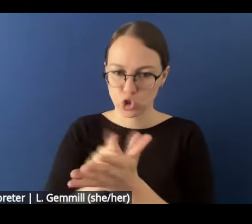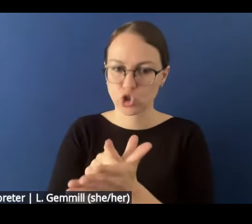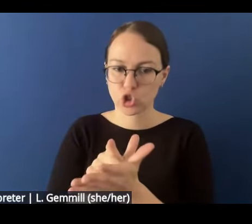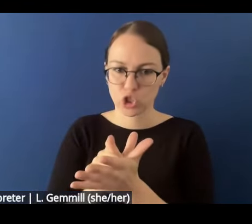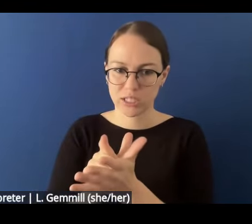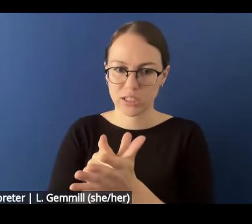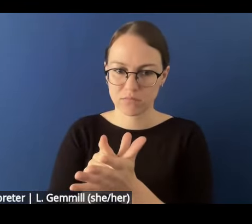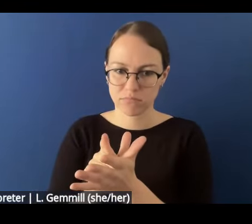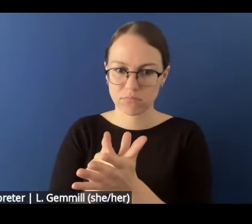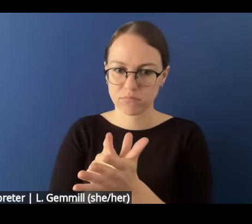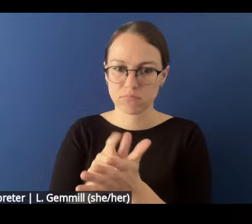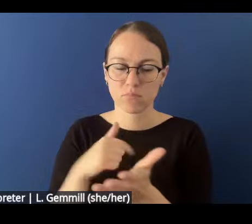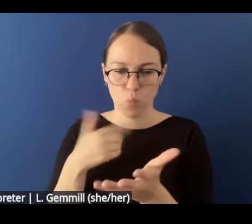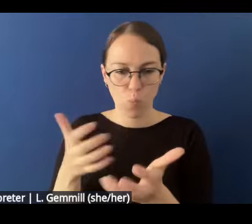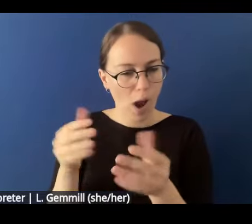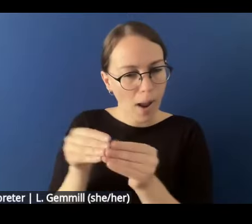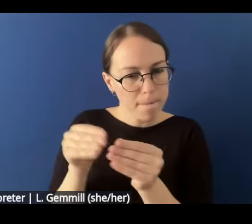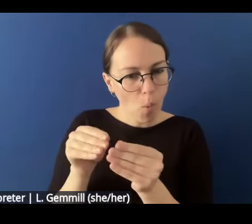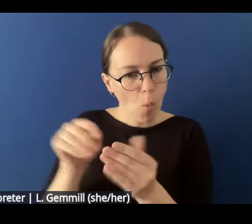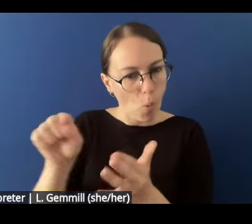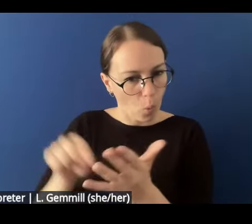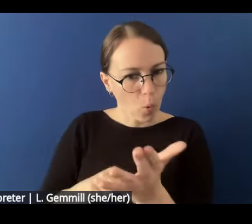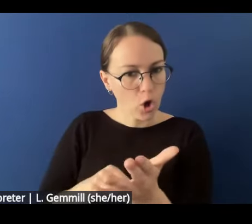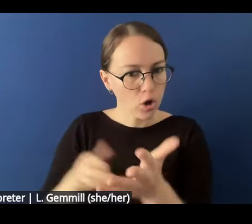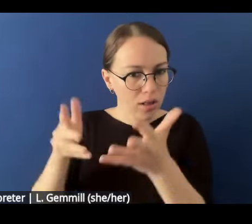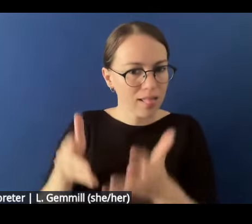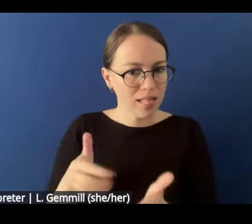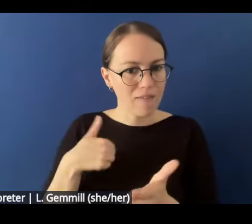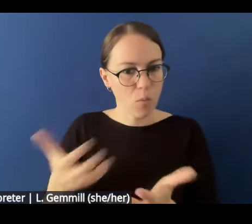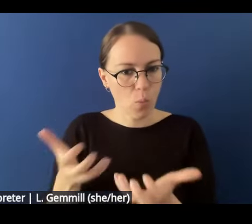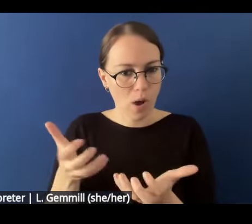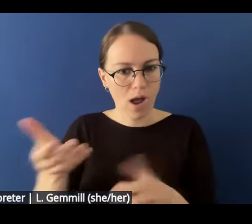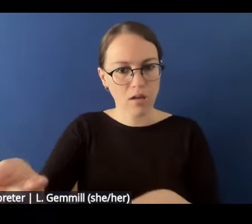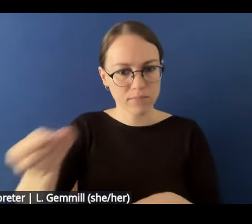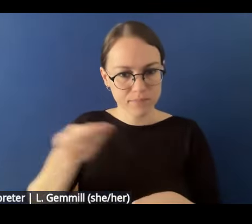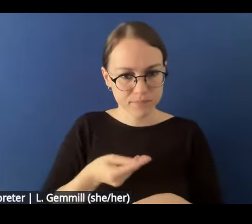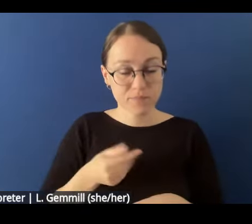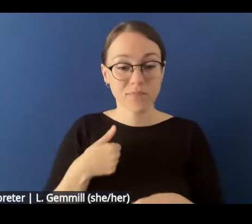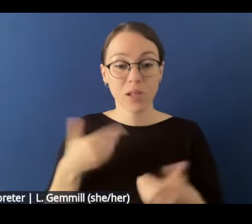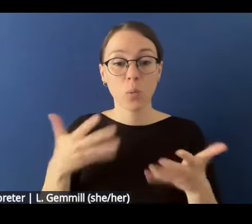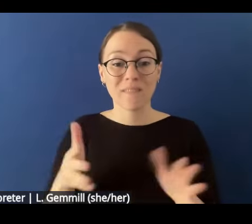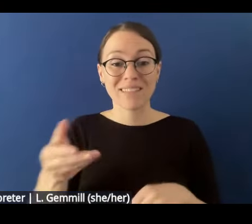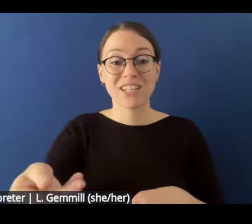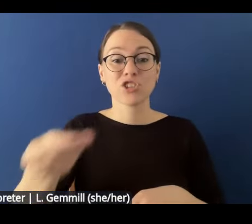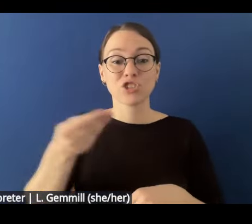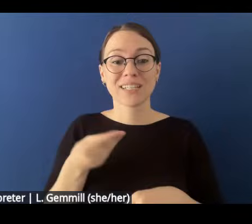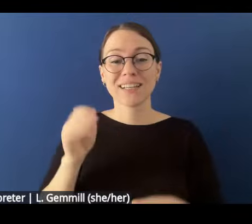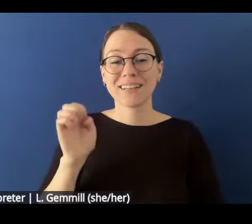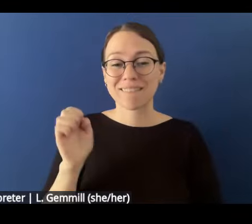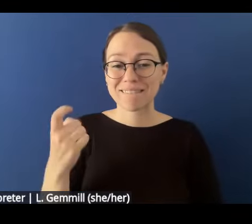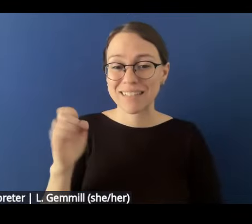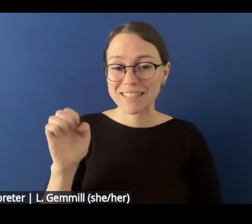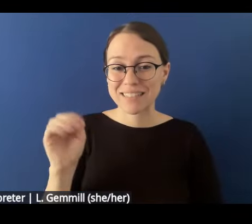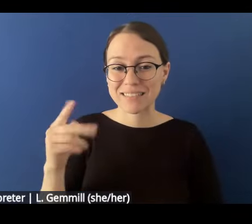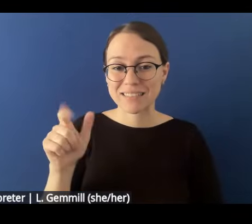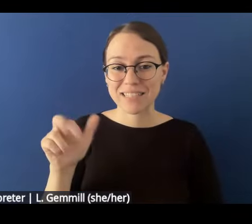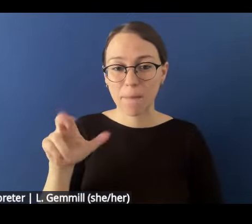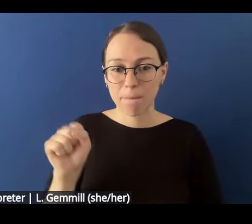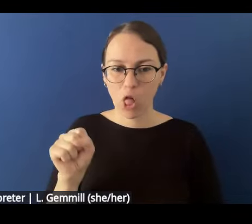ones. We have gotten at this point exemplars from almost all of them. There are